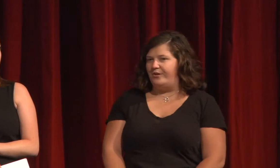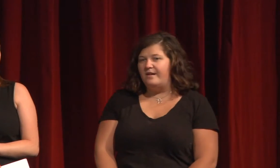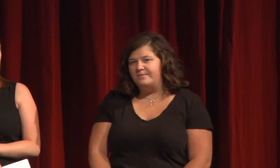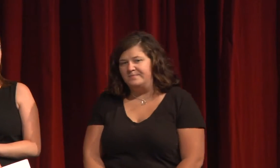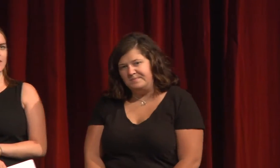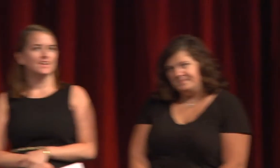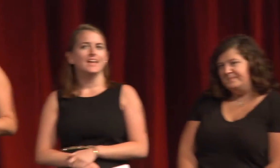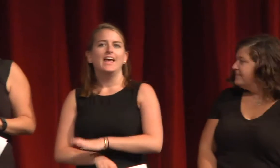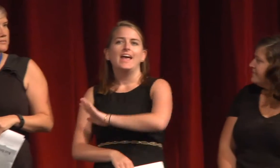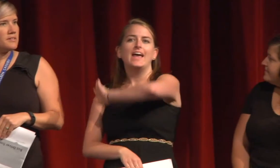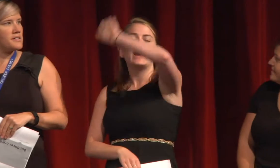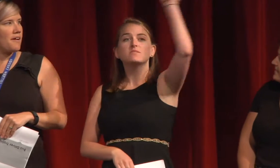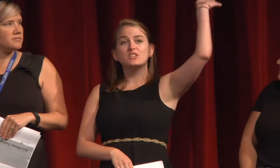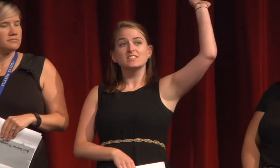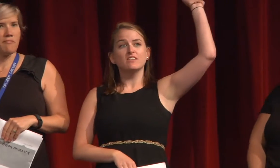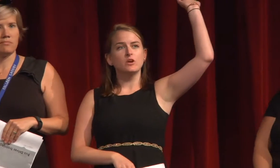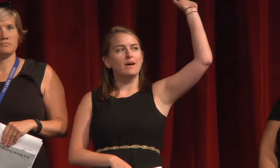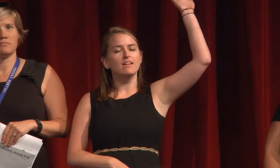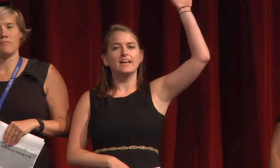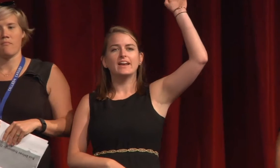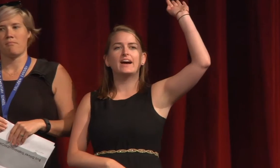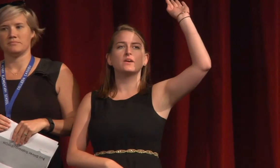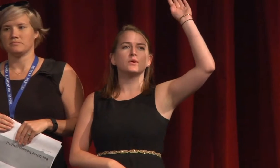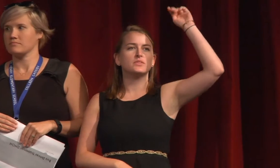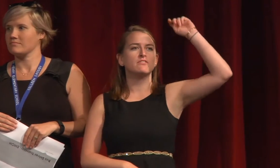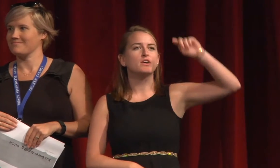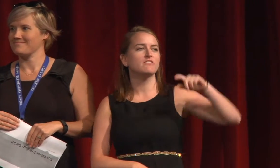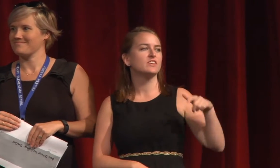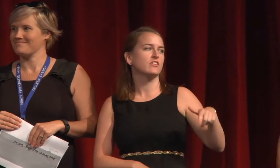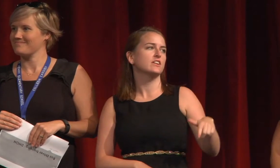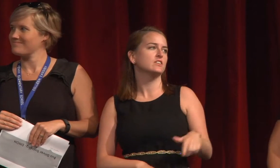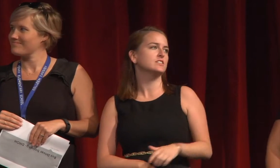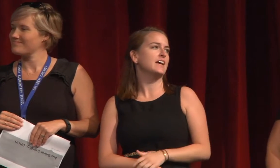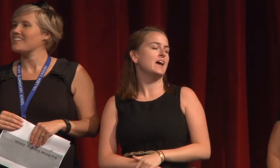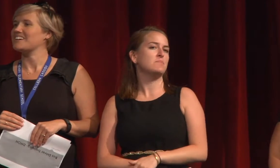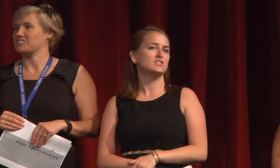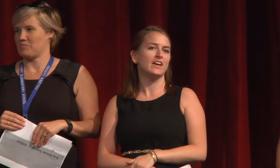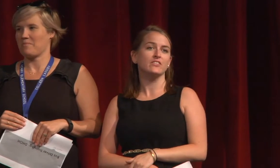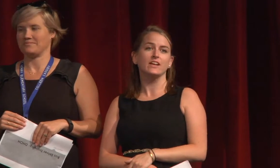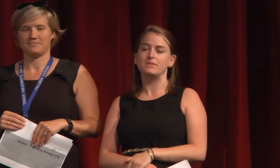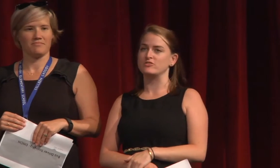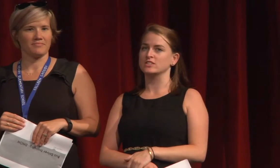grade. And I'm Jessica Vopel, and I work with the 4th and 5th graders at Patrick Henry Elementary